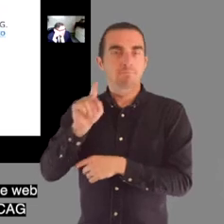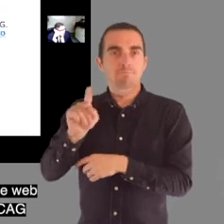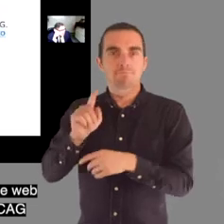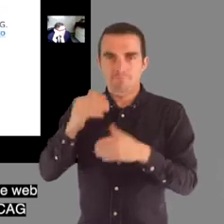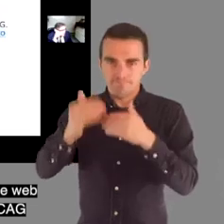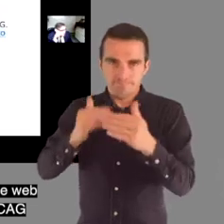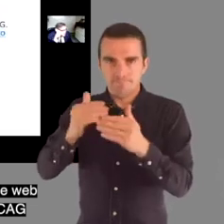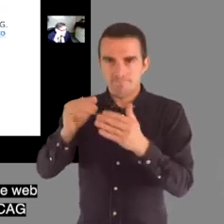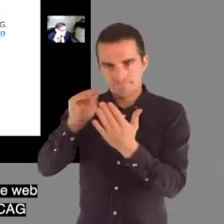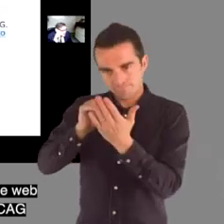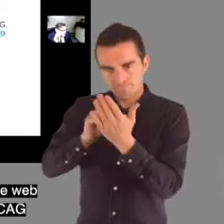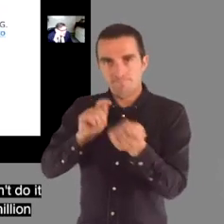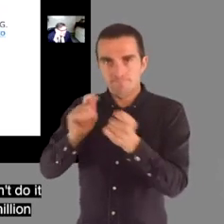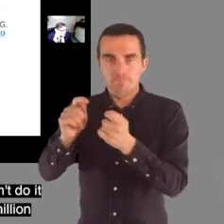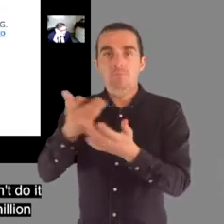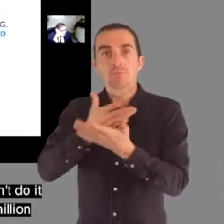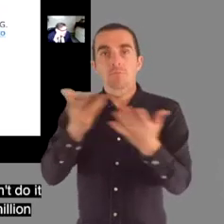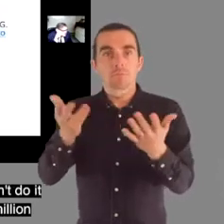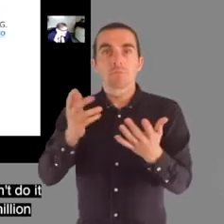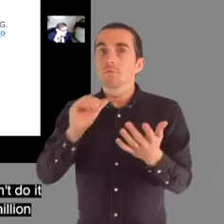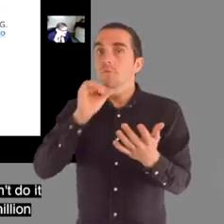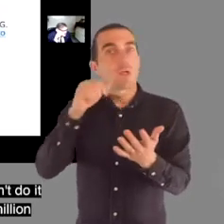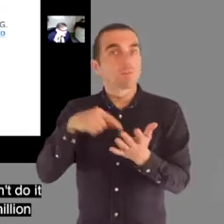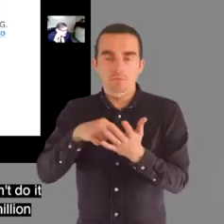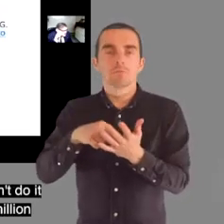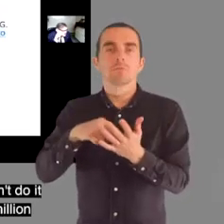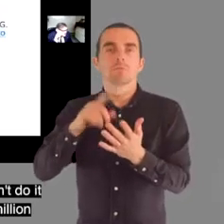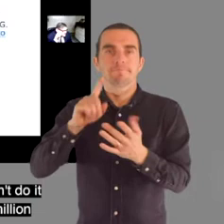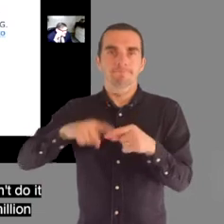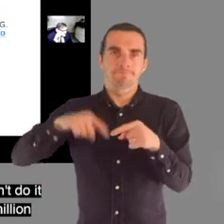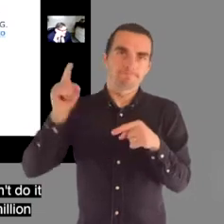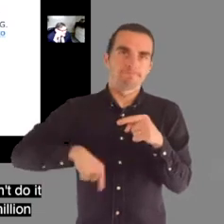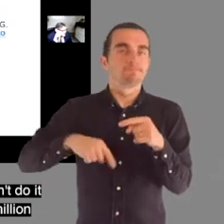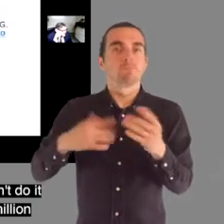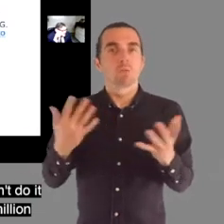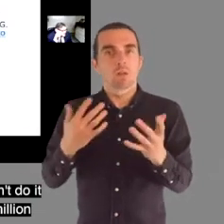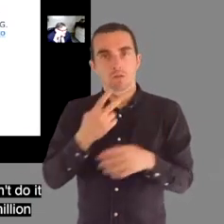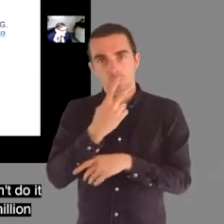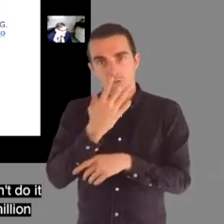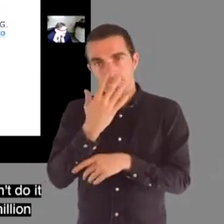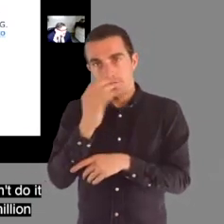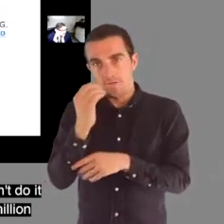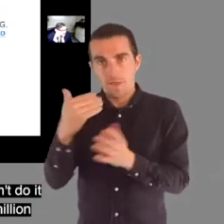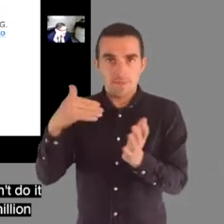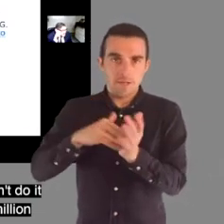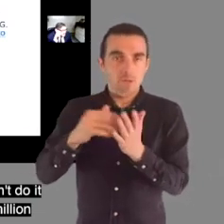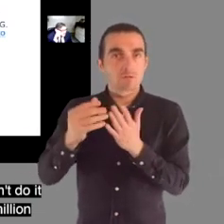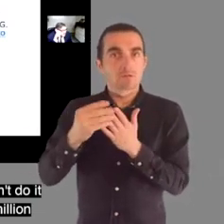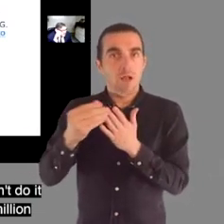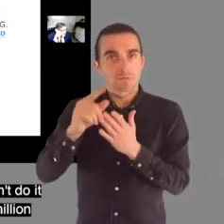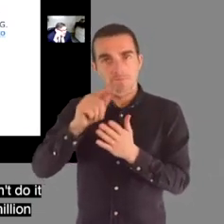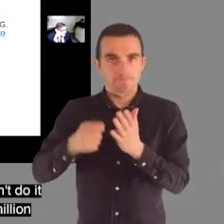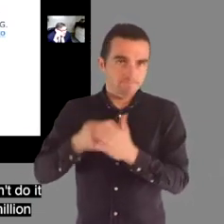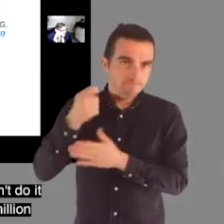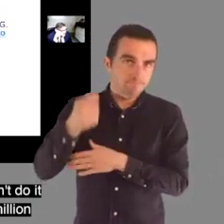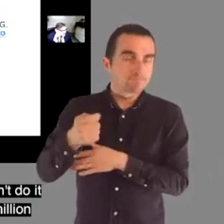the WCAG guidance, and if companies don't do it, there's a